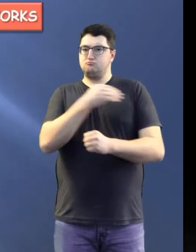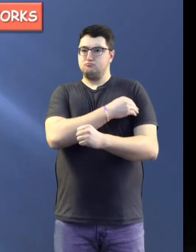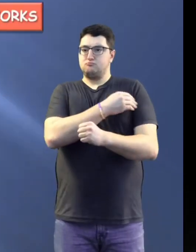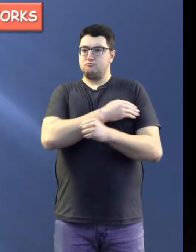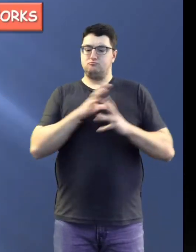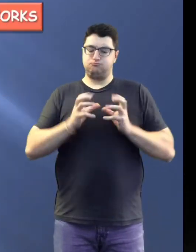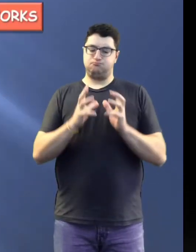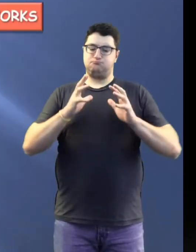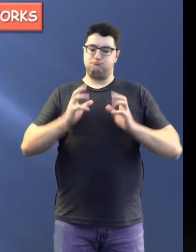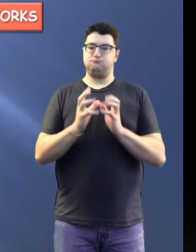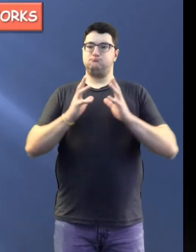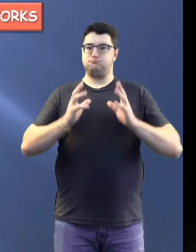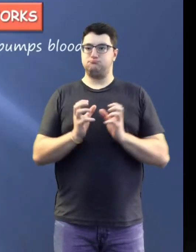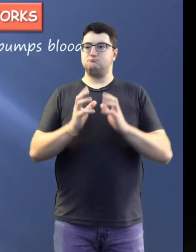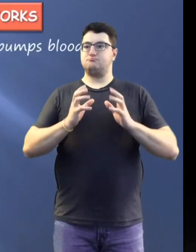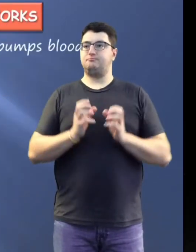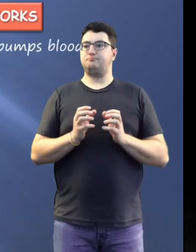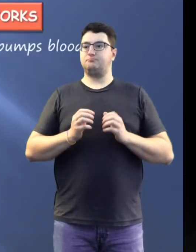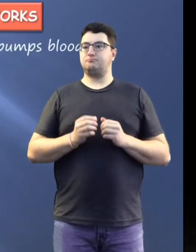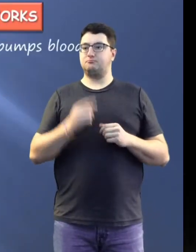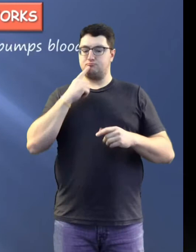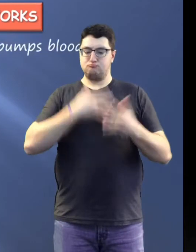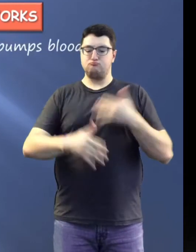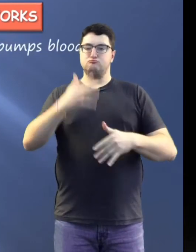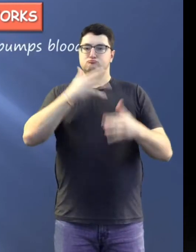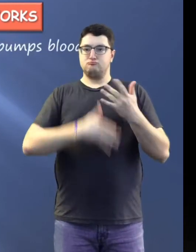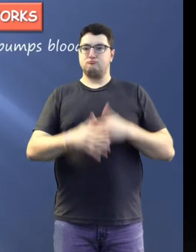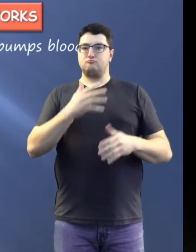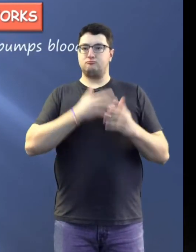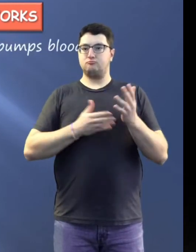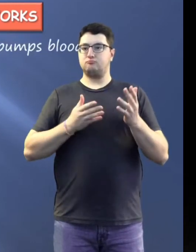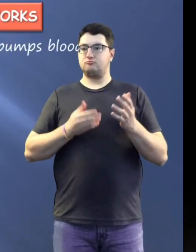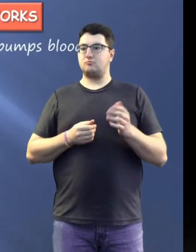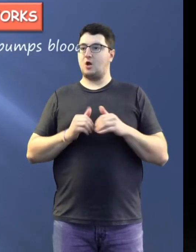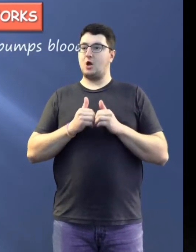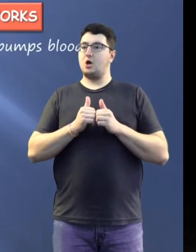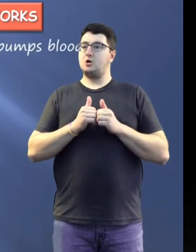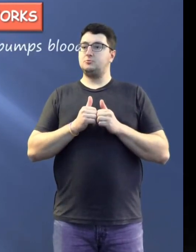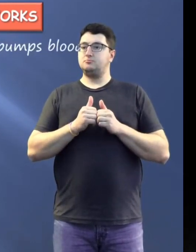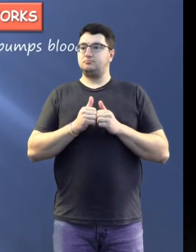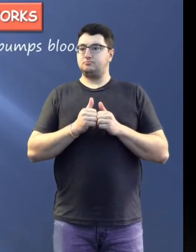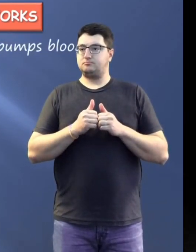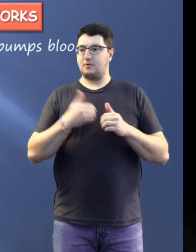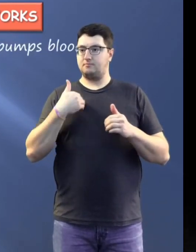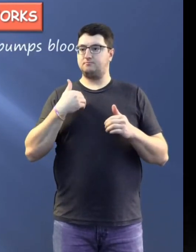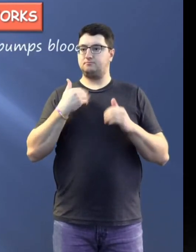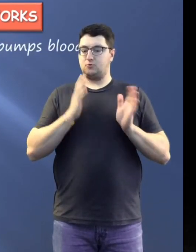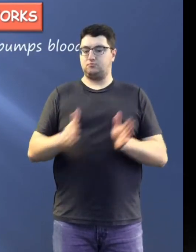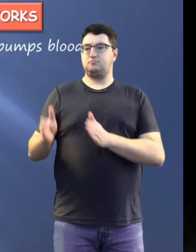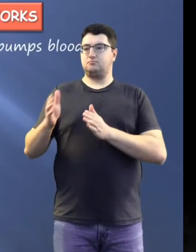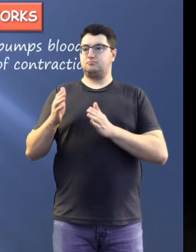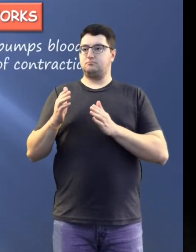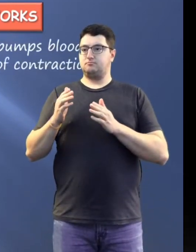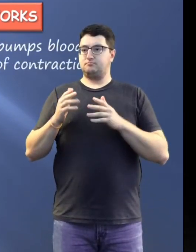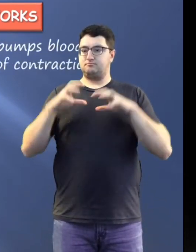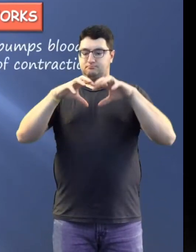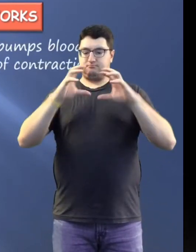The heart is a strong muscle that pumps blood to the lungs and body. This occurs through a sequence of